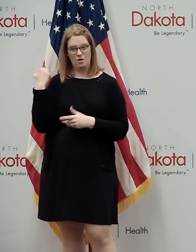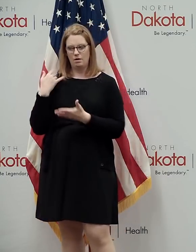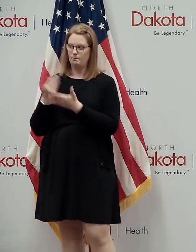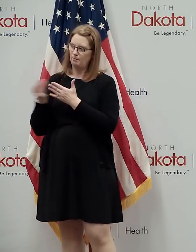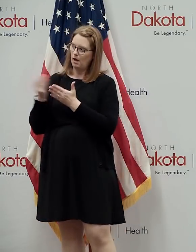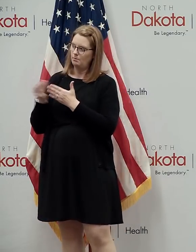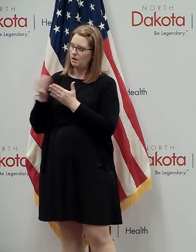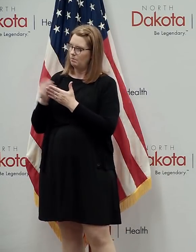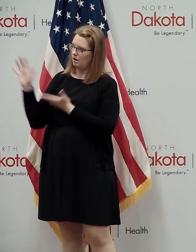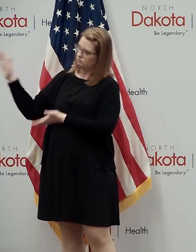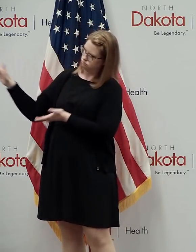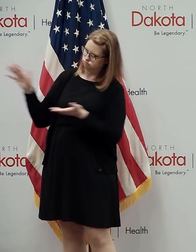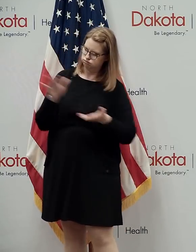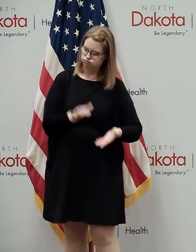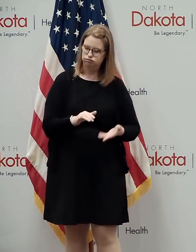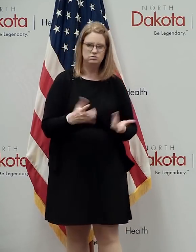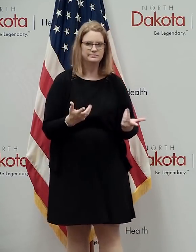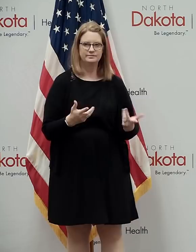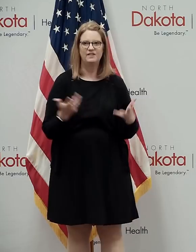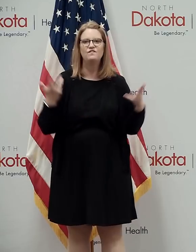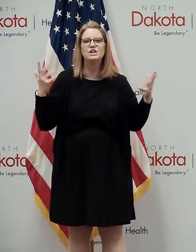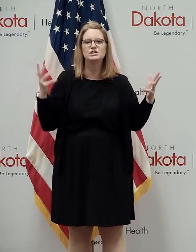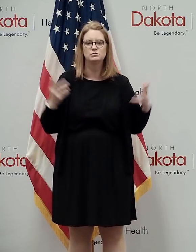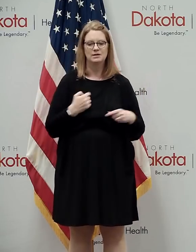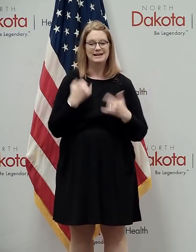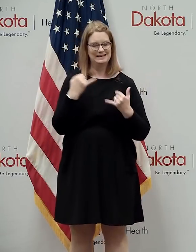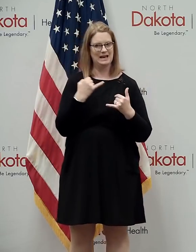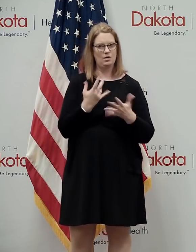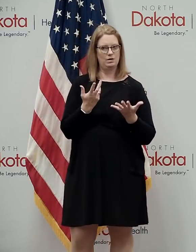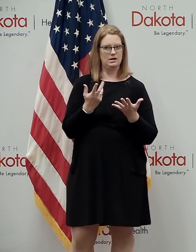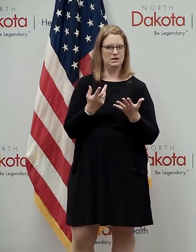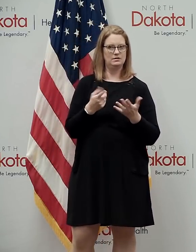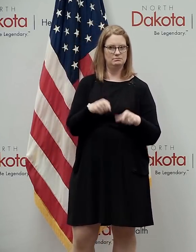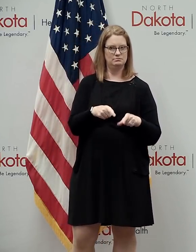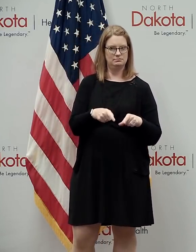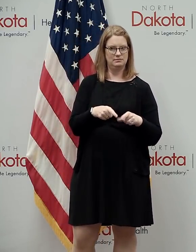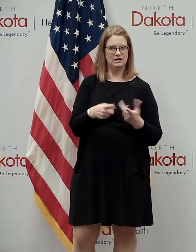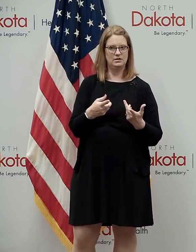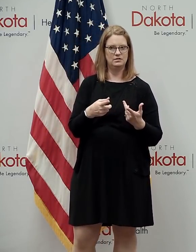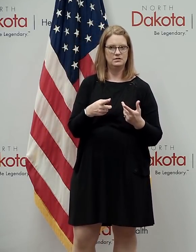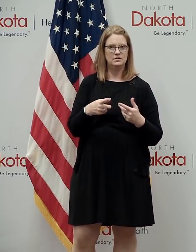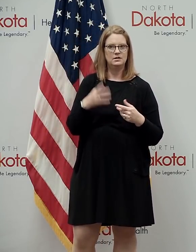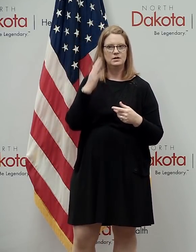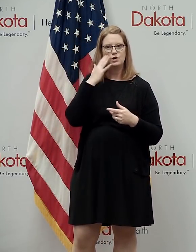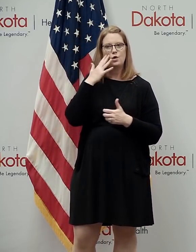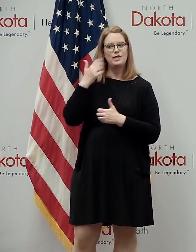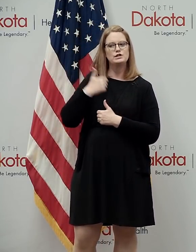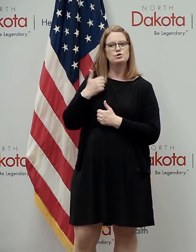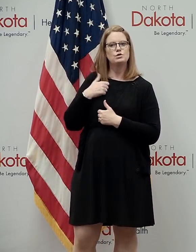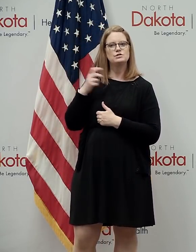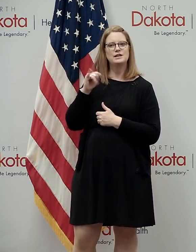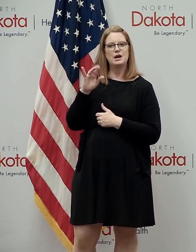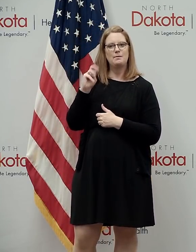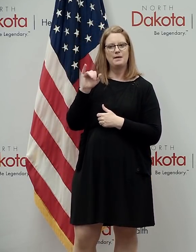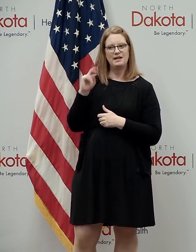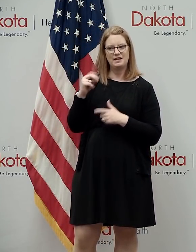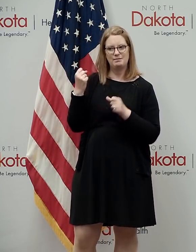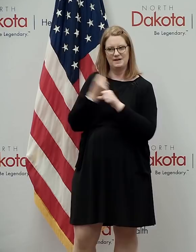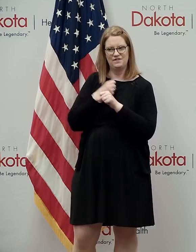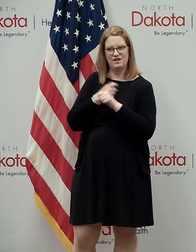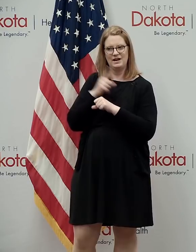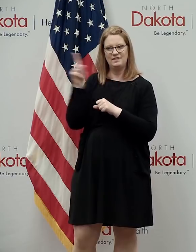about bringing home all of our soldiers and airmen that have been fighting in the Middle East for the last 40